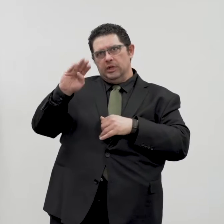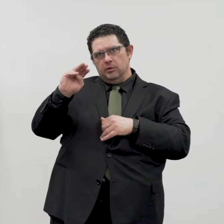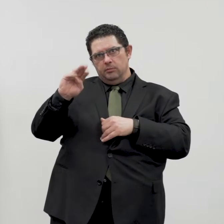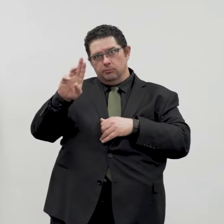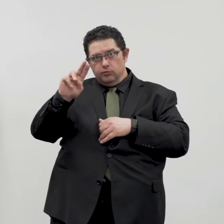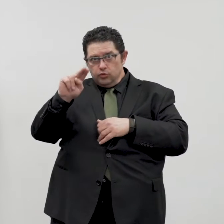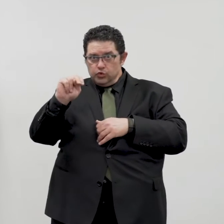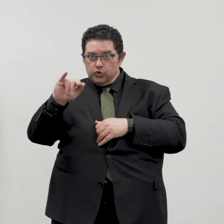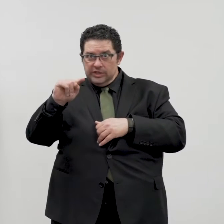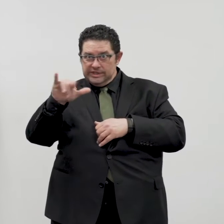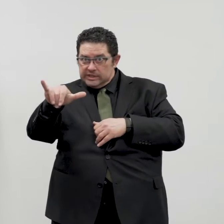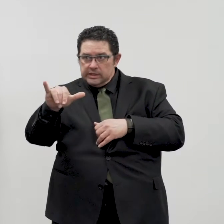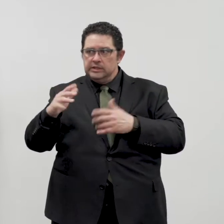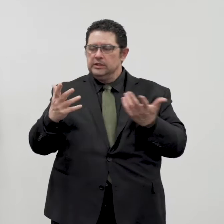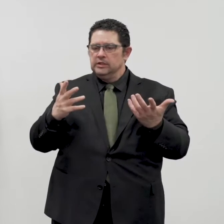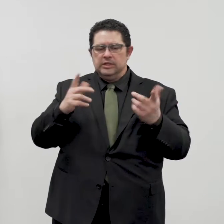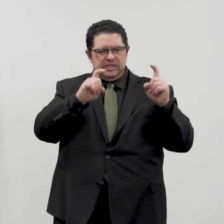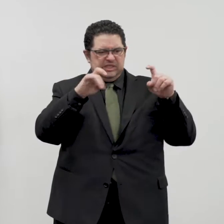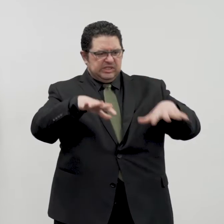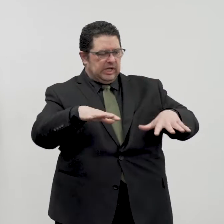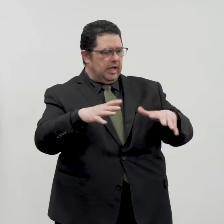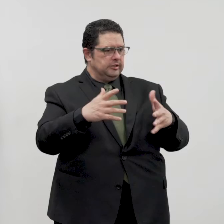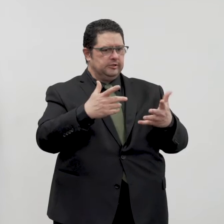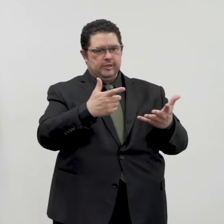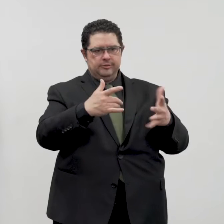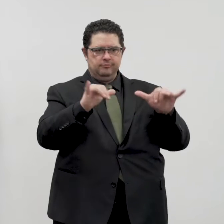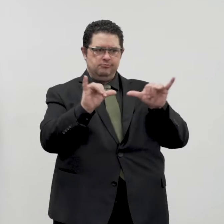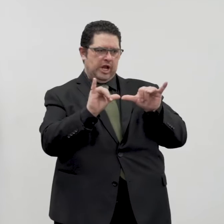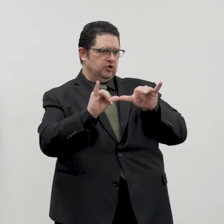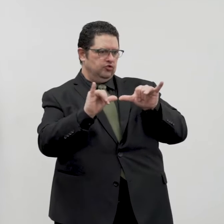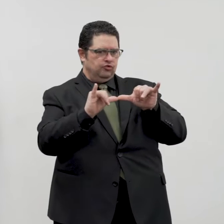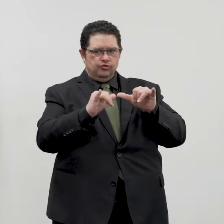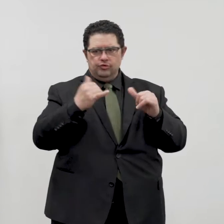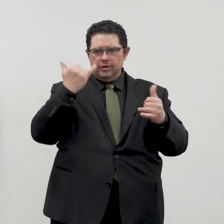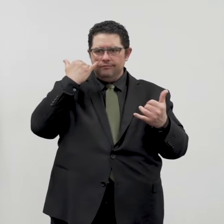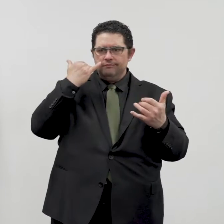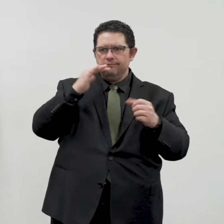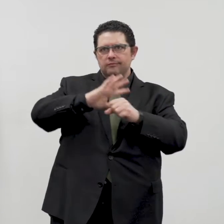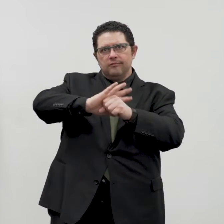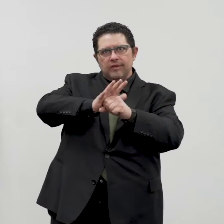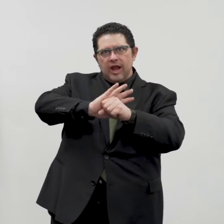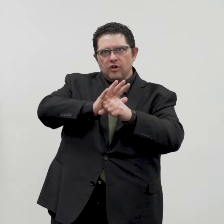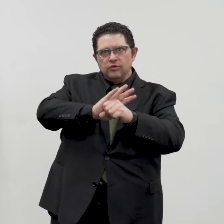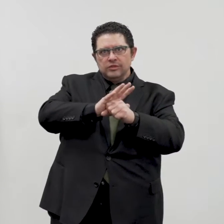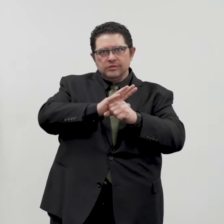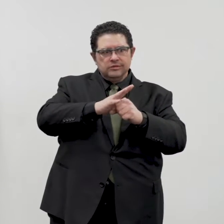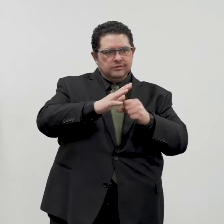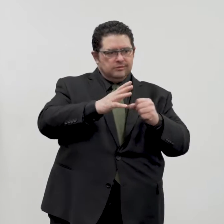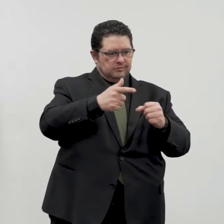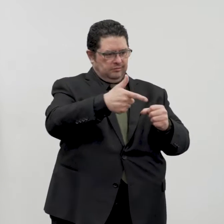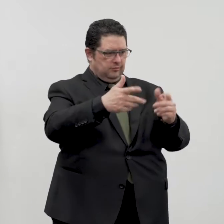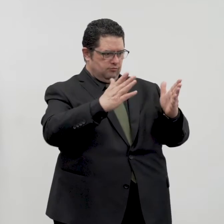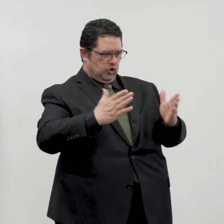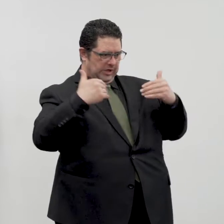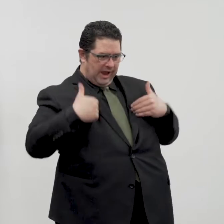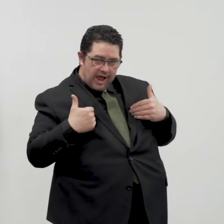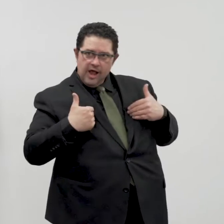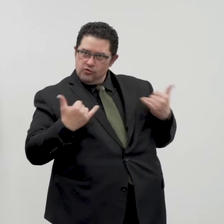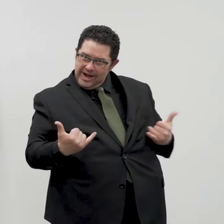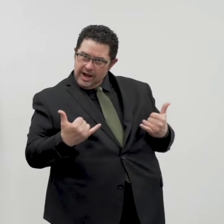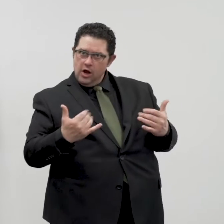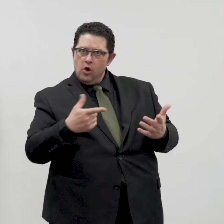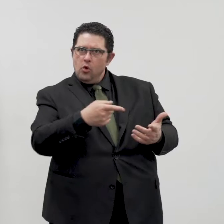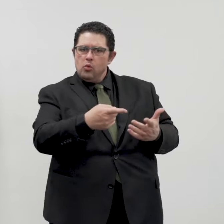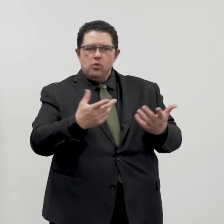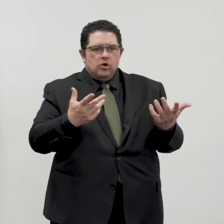of tests that that can measure whether or not the virus is present in a person right now, which would be an acute